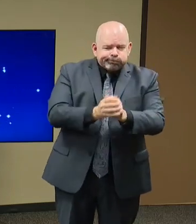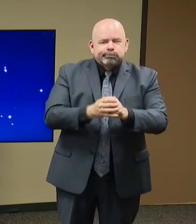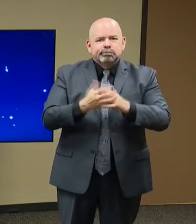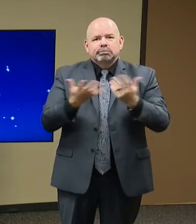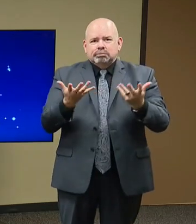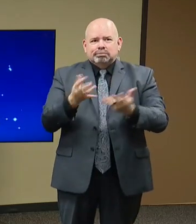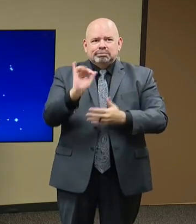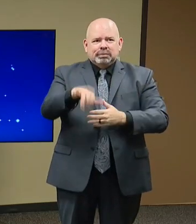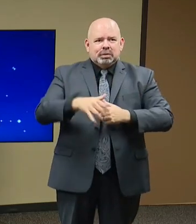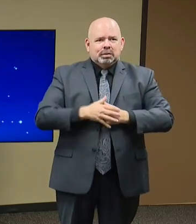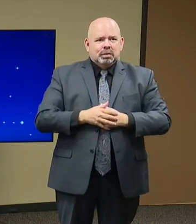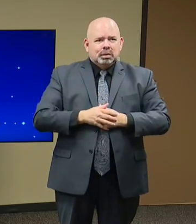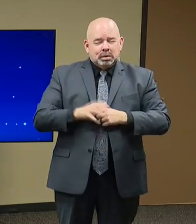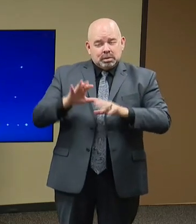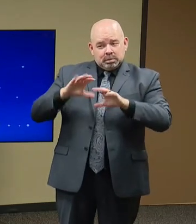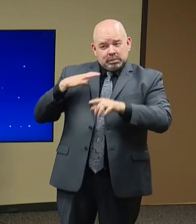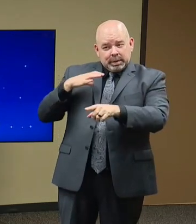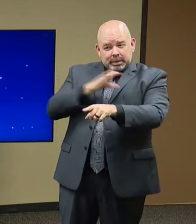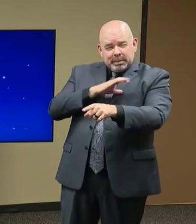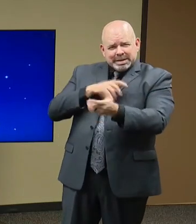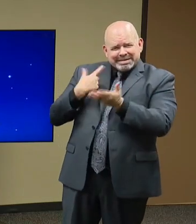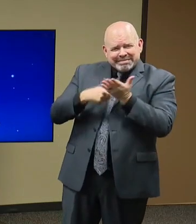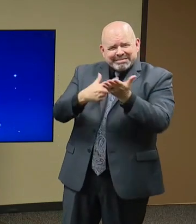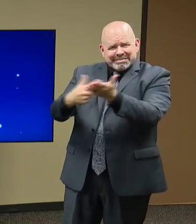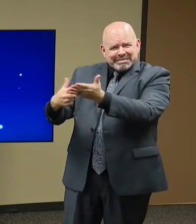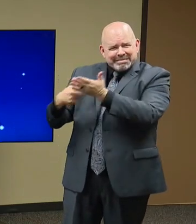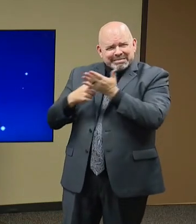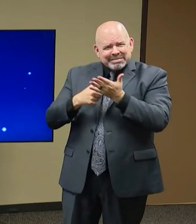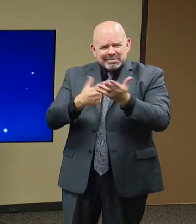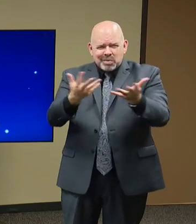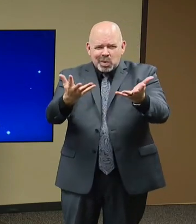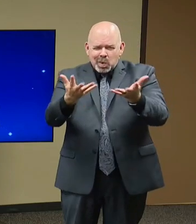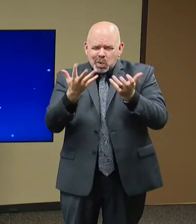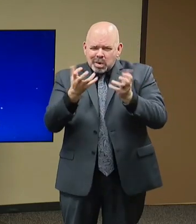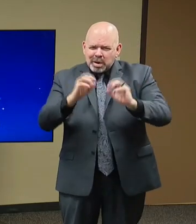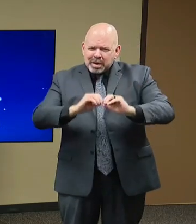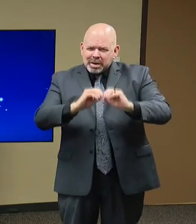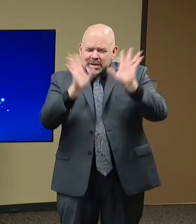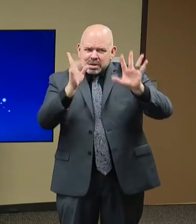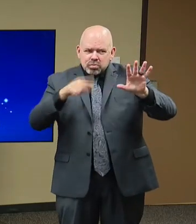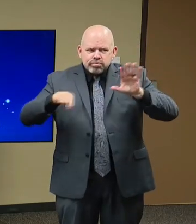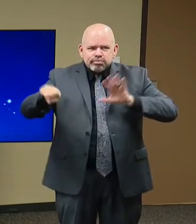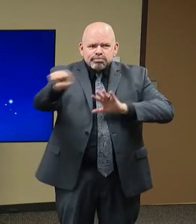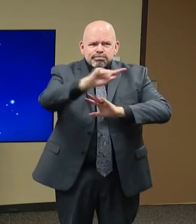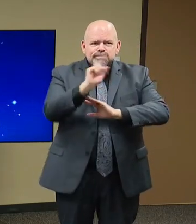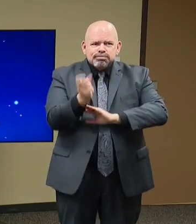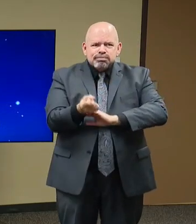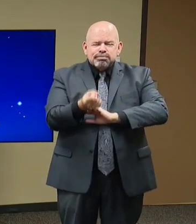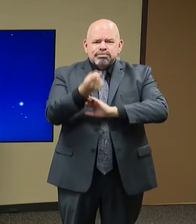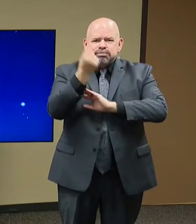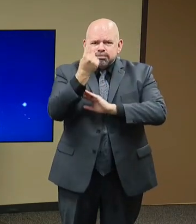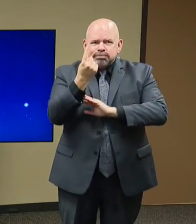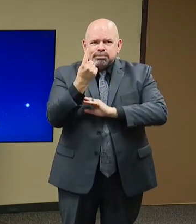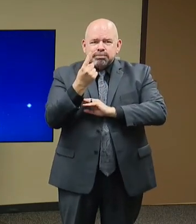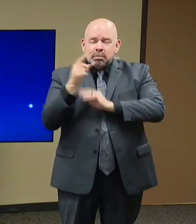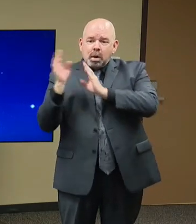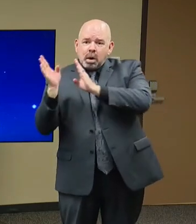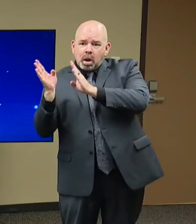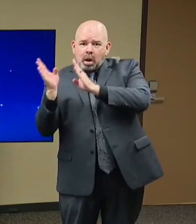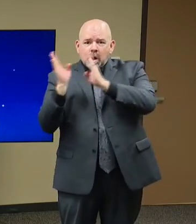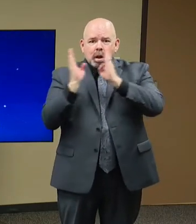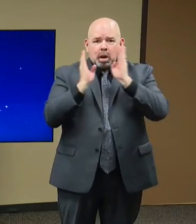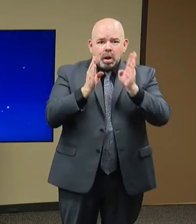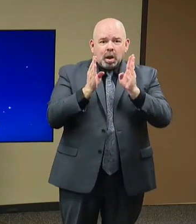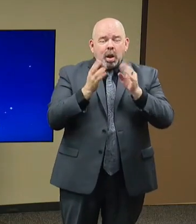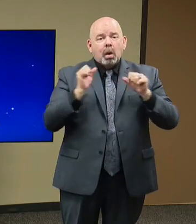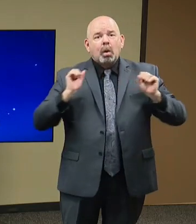be true to what we've been saying from the start, that we're evaluating these. We're looking for these 14-day reductions on some of these indicators.